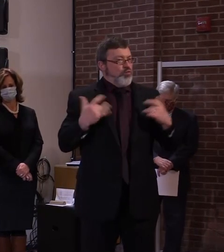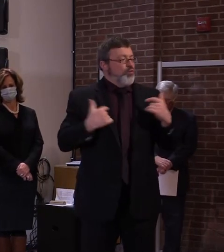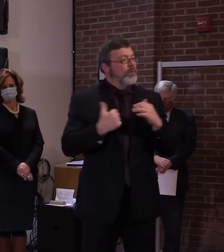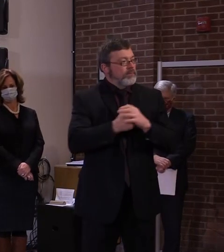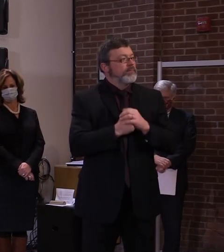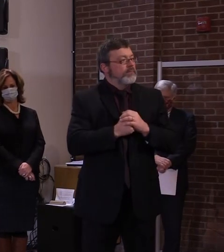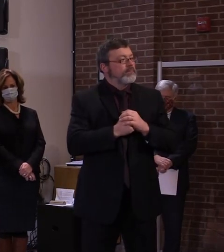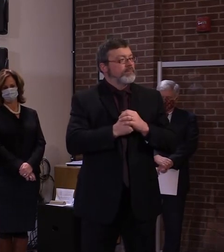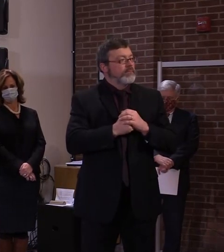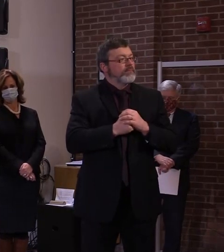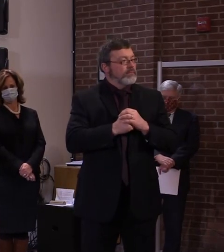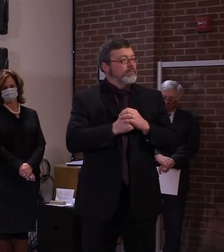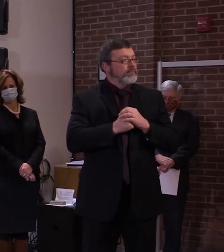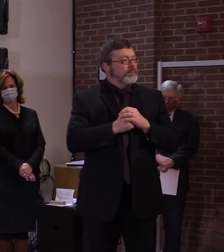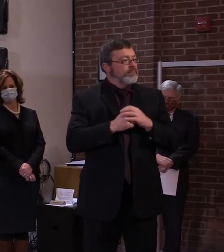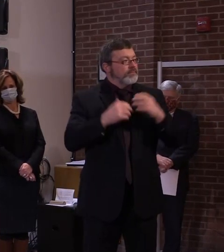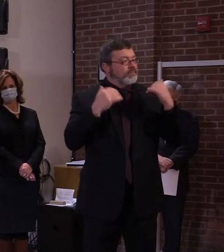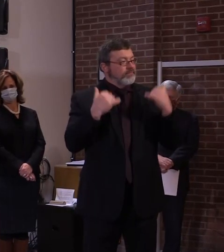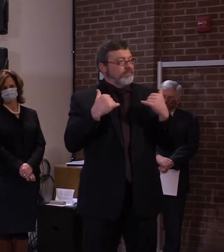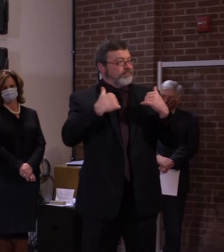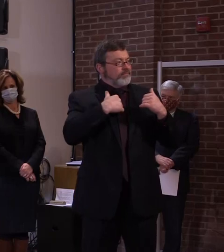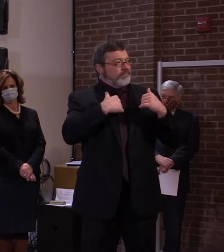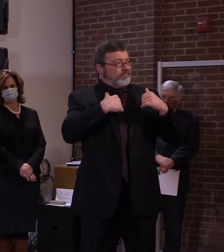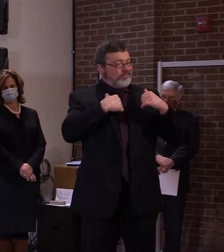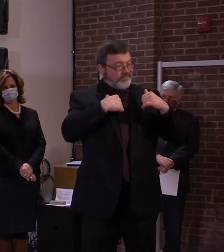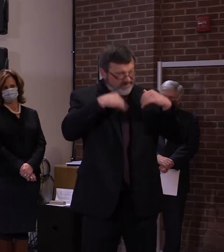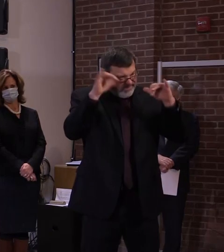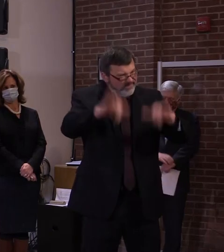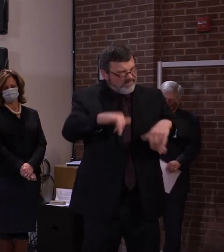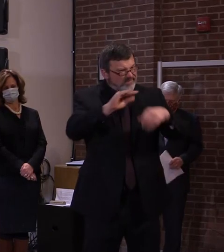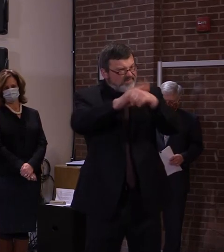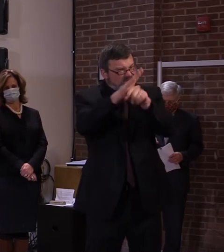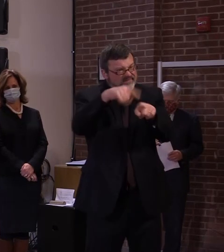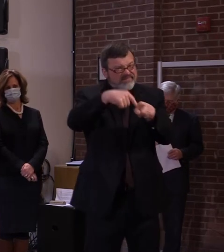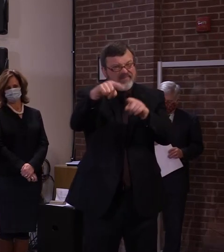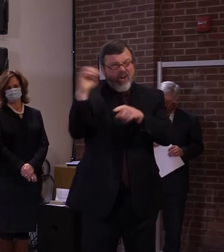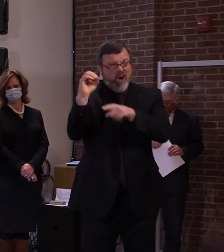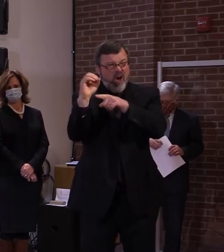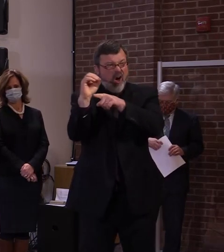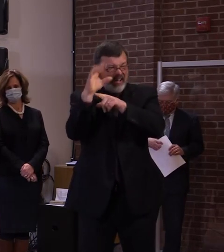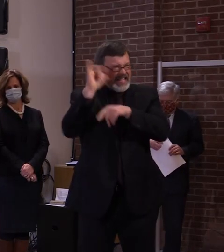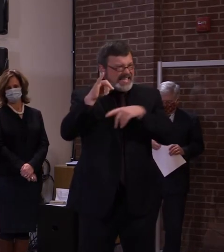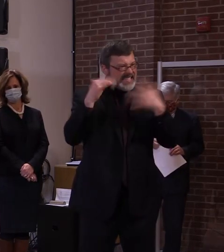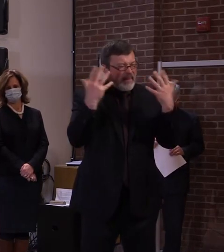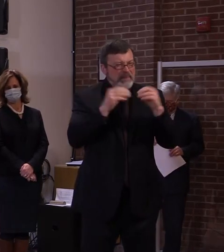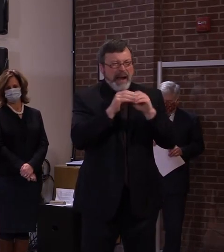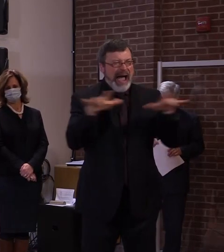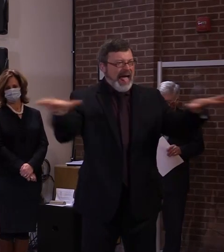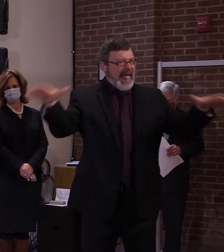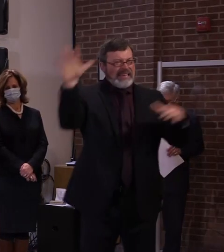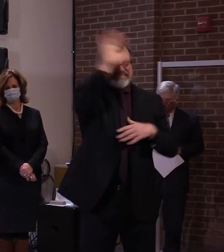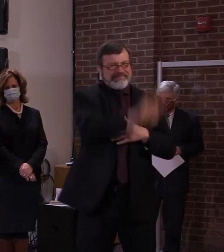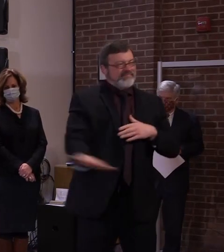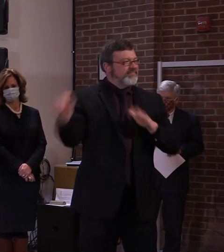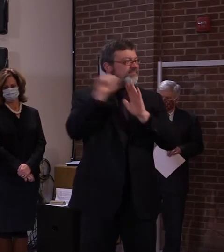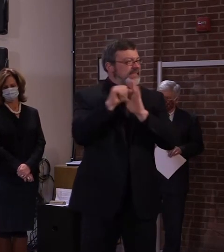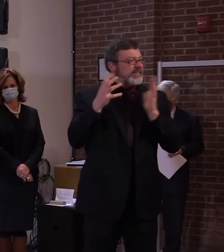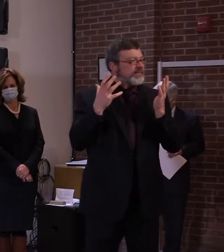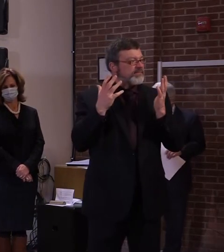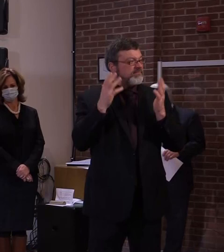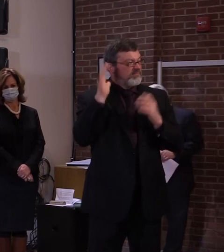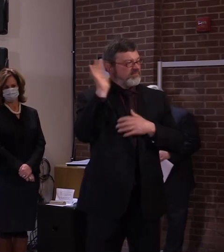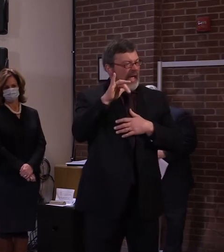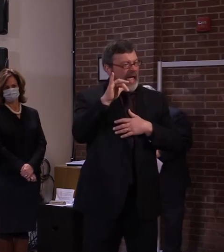We are now evaluating the Omicron variant and its potential impact on school operations. We have three